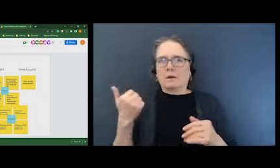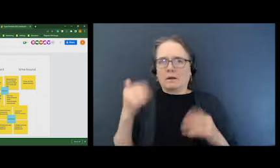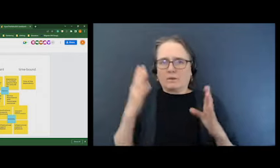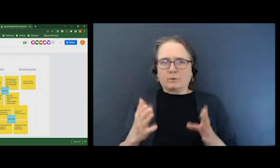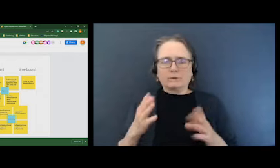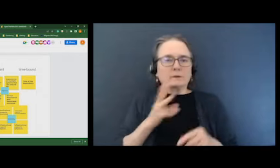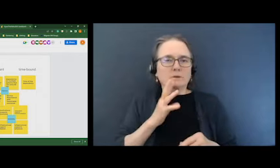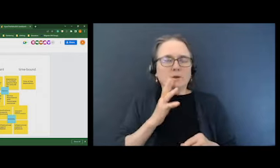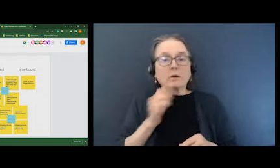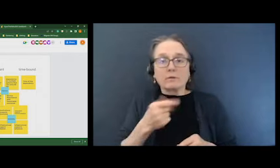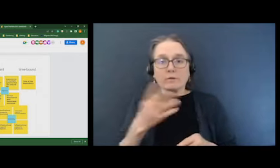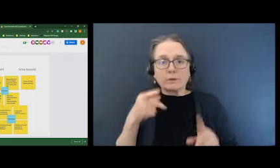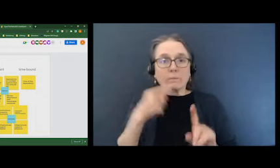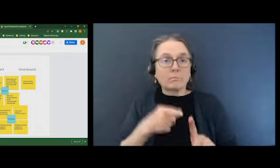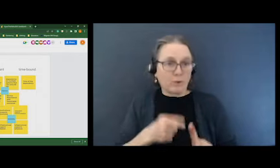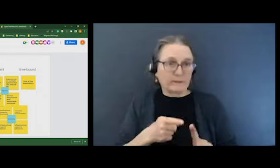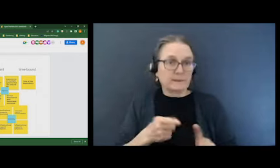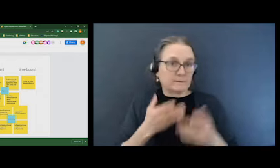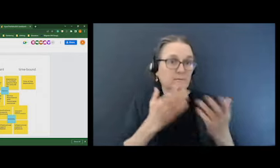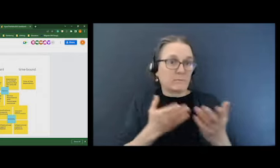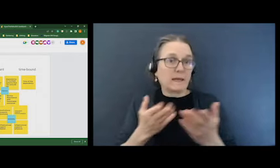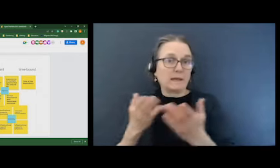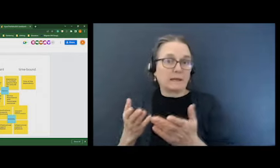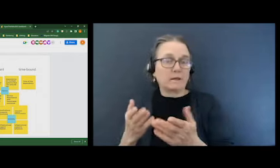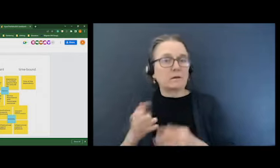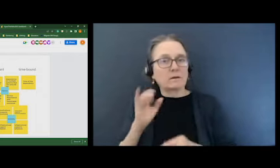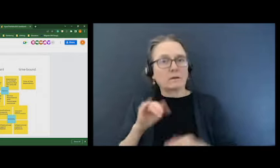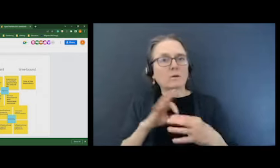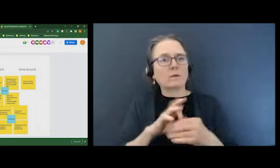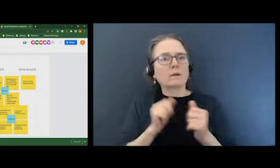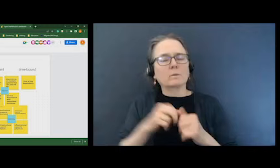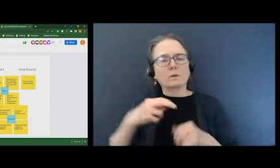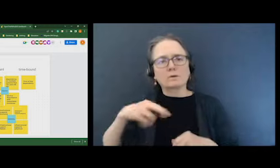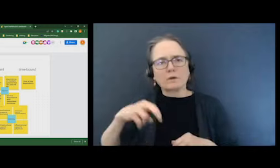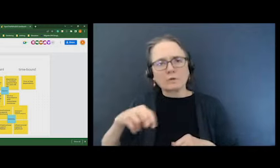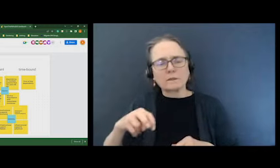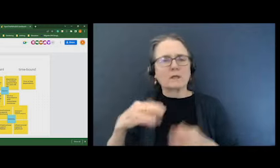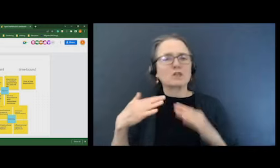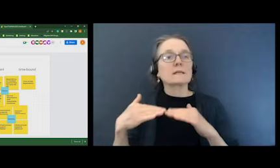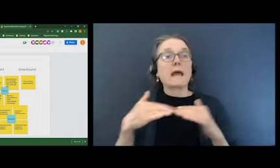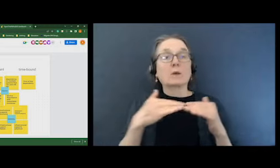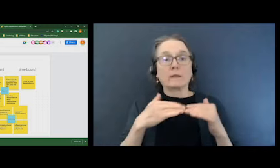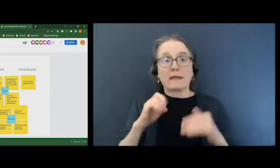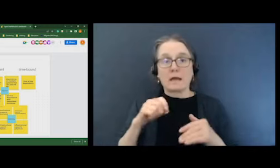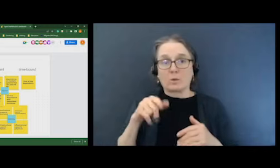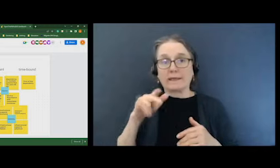is on the transportation equity side rather than the access to transportation